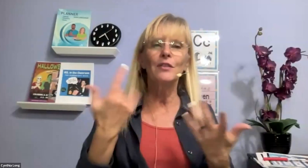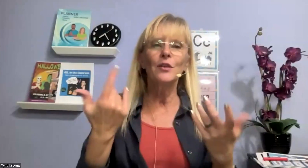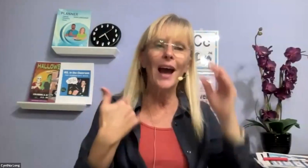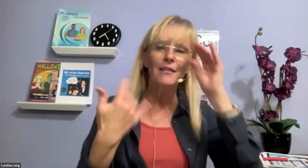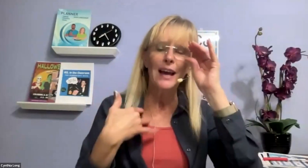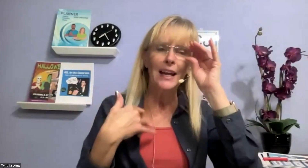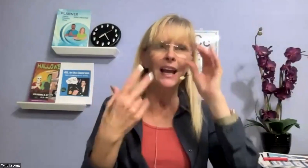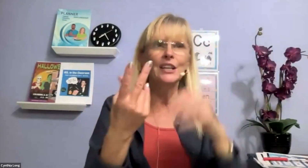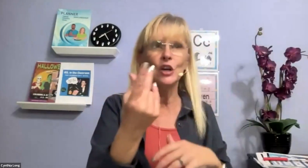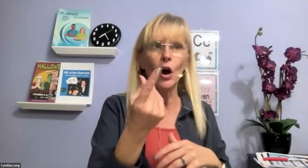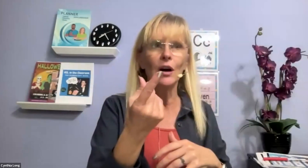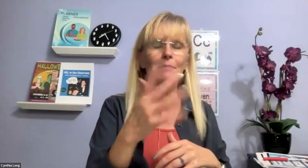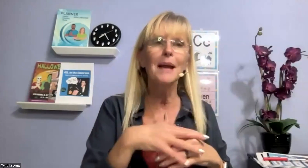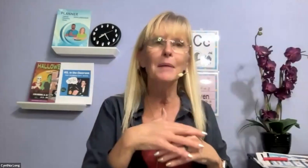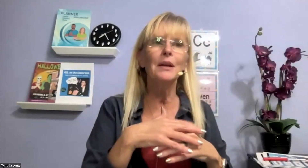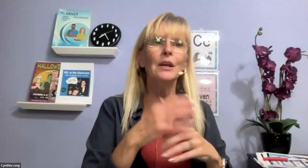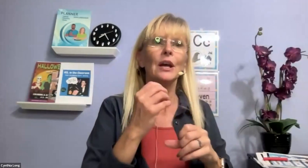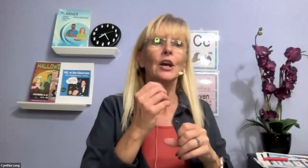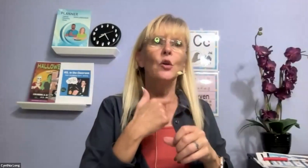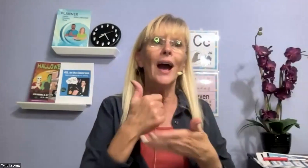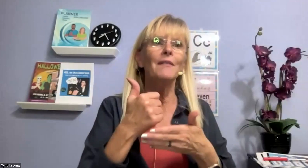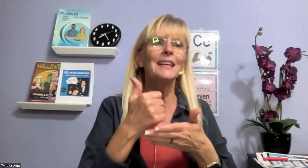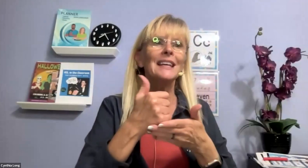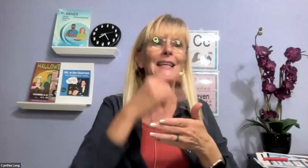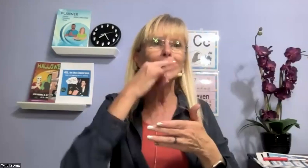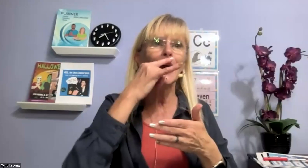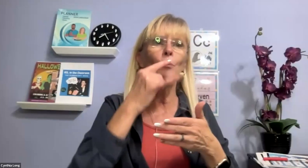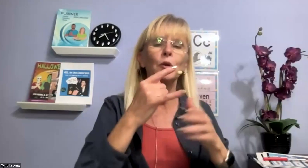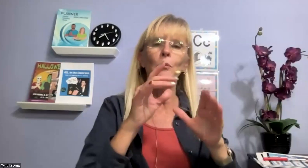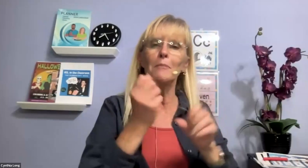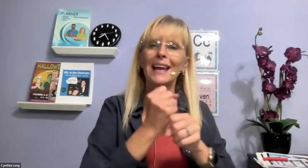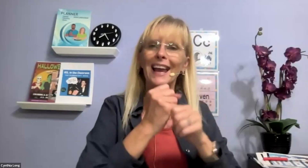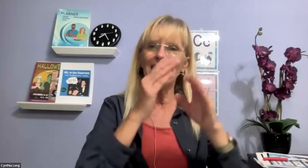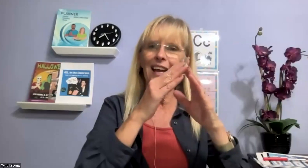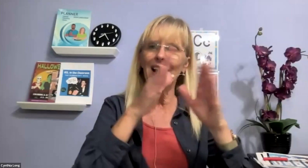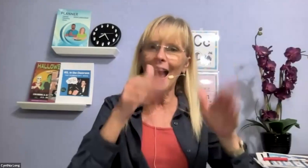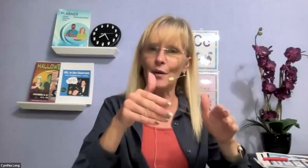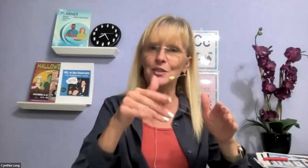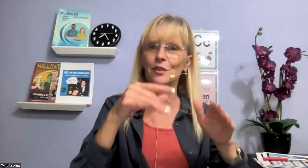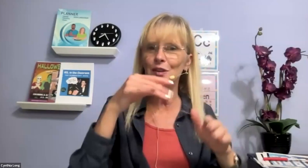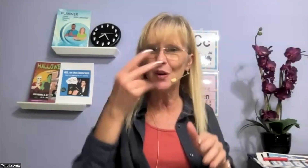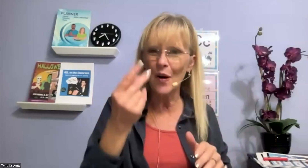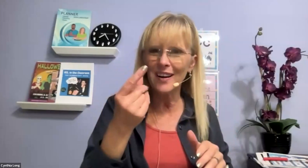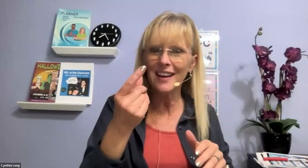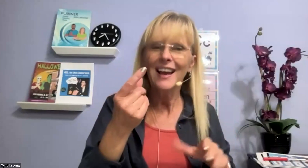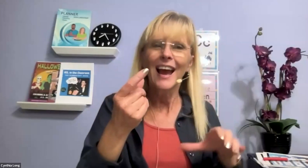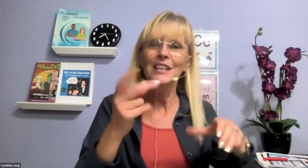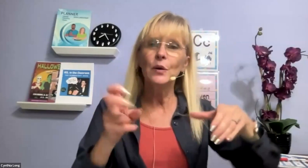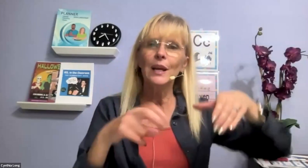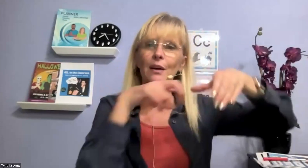you have like a dog, maybe you have the kids help you make a house for the dog. And so he goes